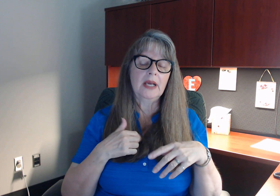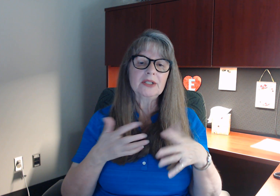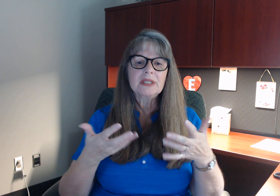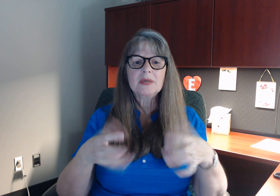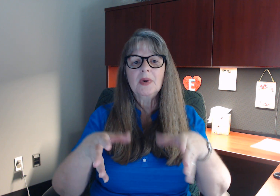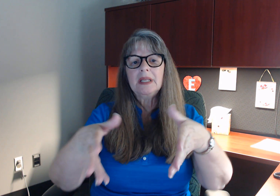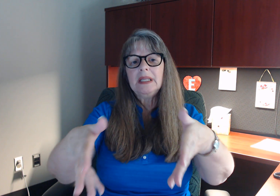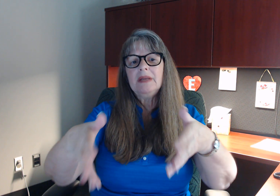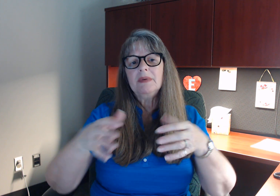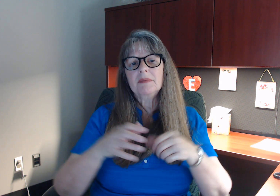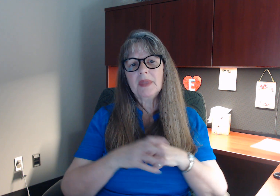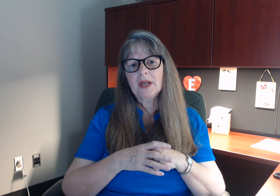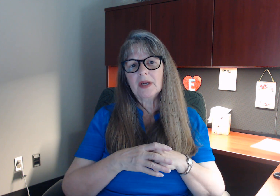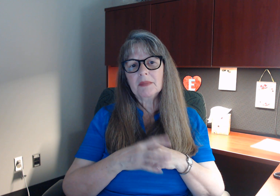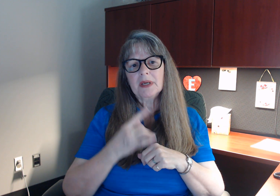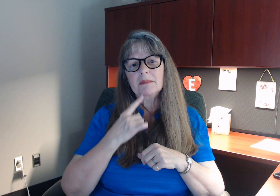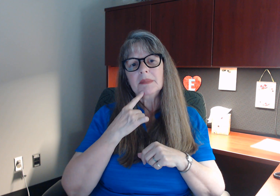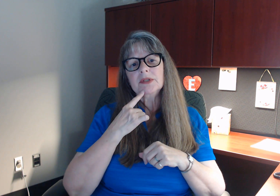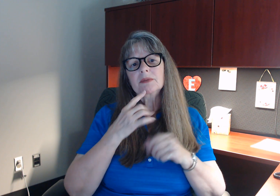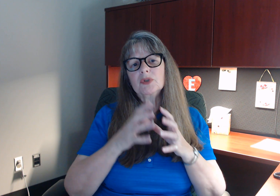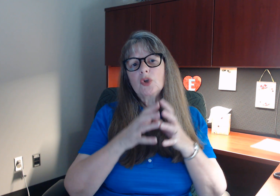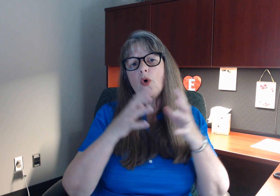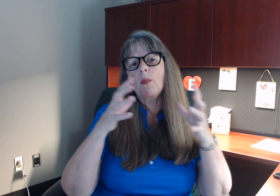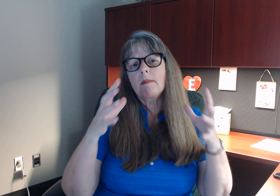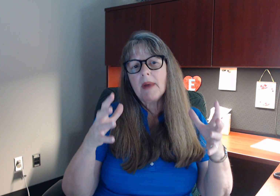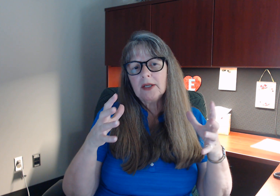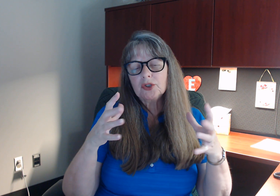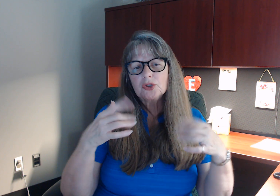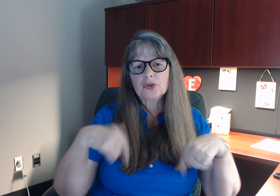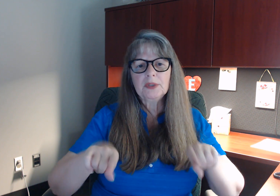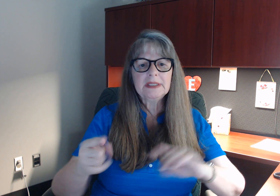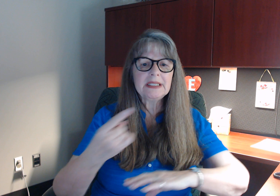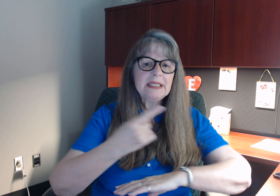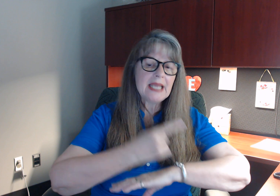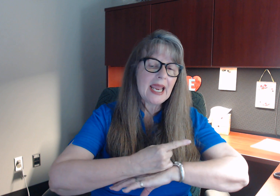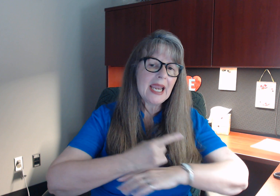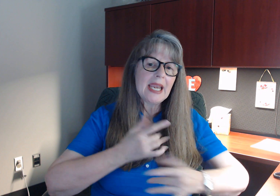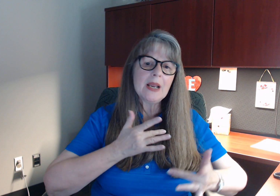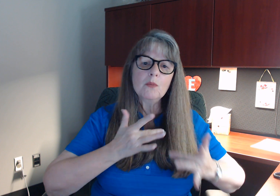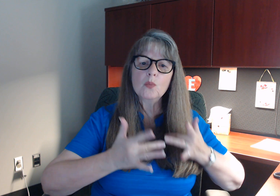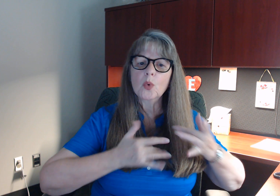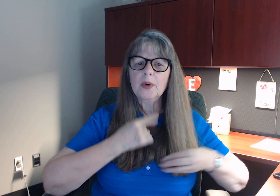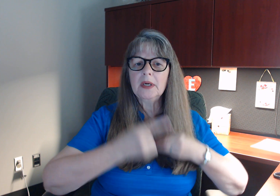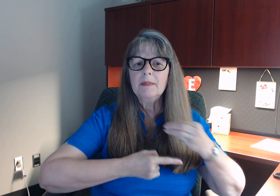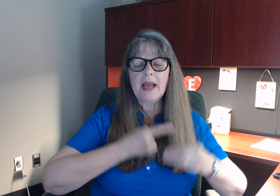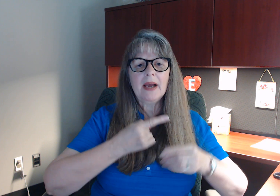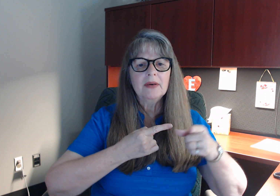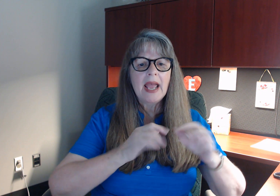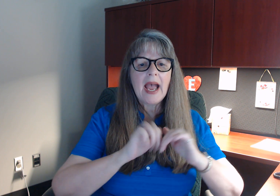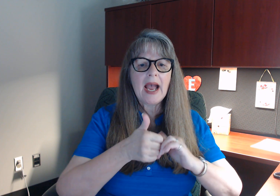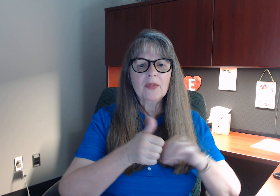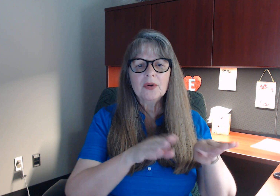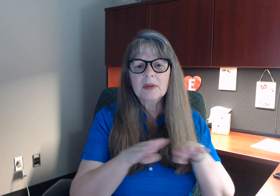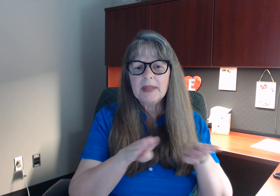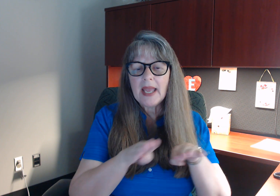just didn't want to leave them there. I'm going to miss them so much during the day, and I'm worried about how they're going to